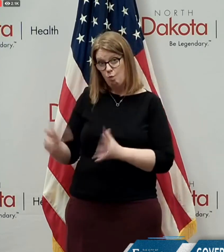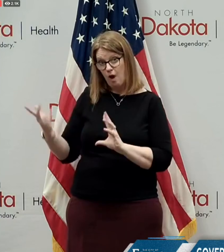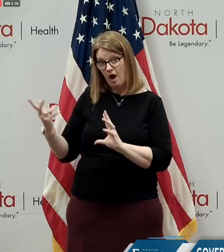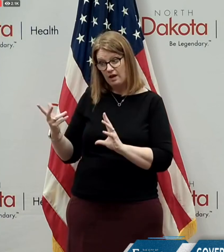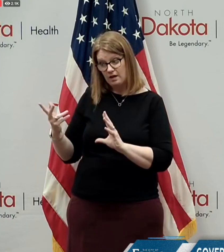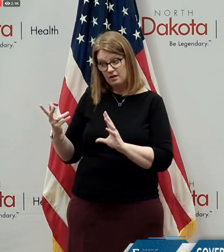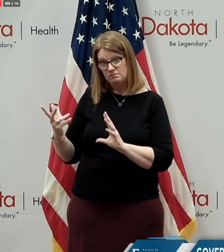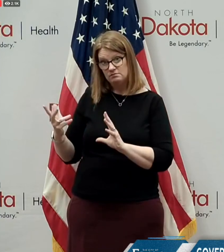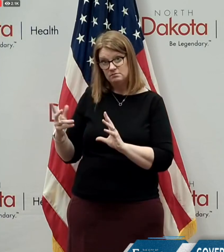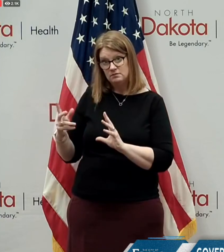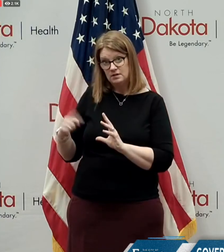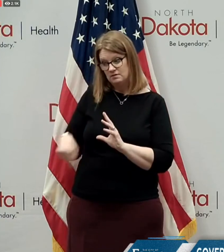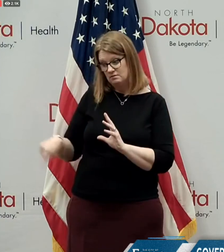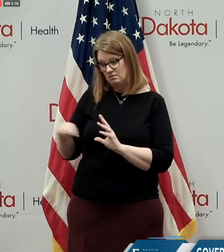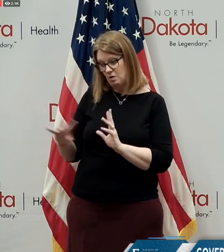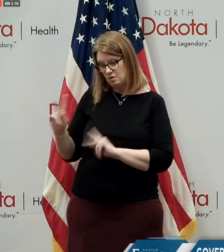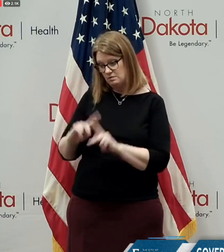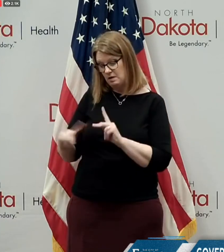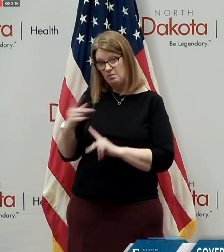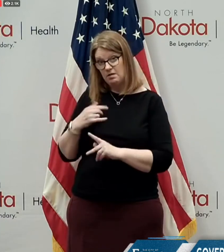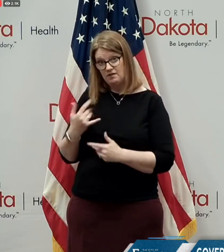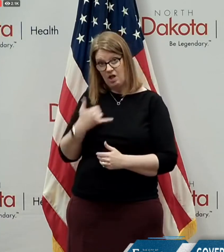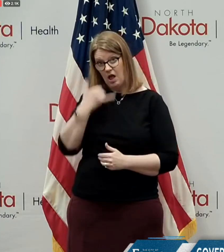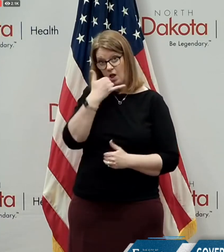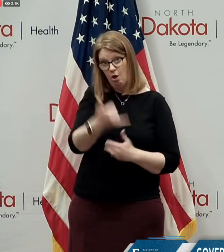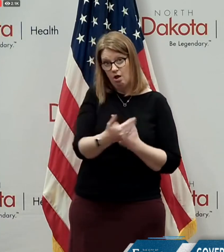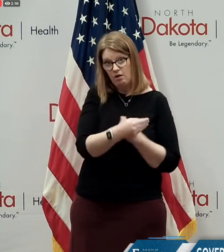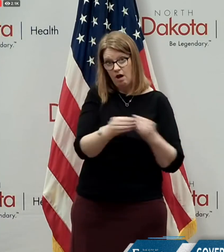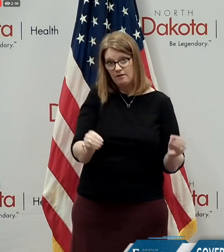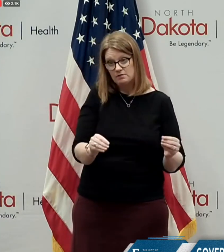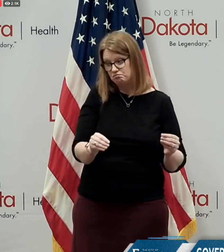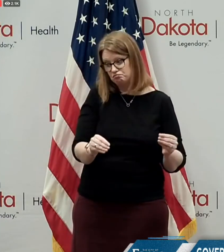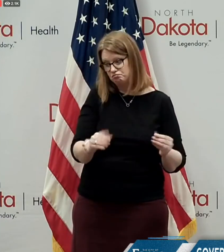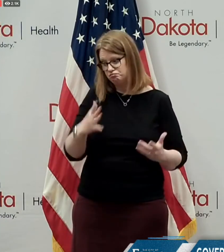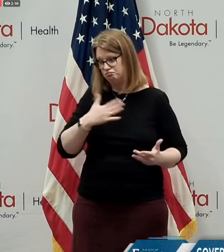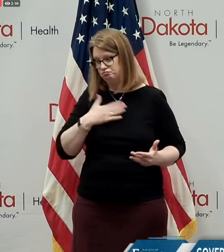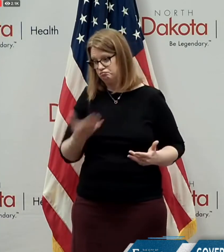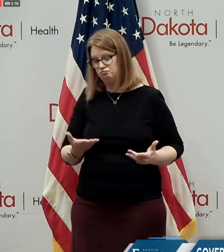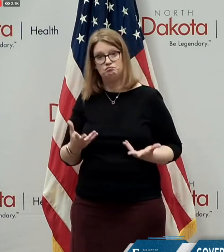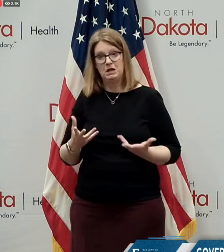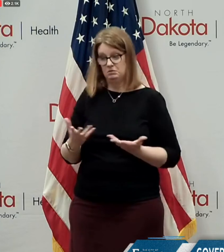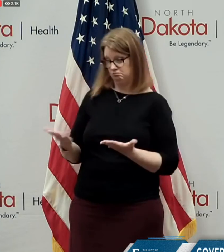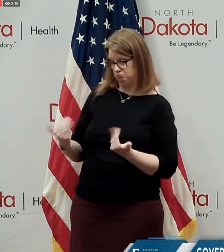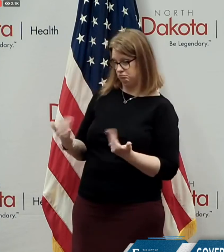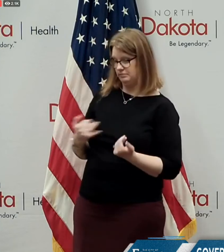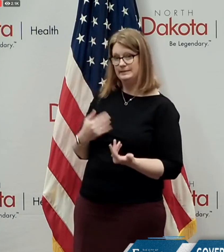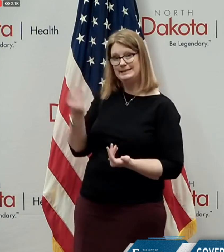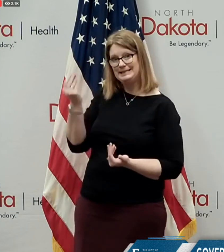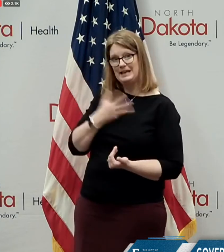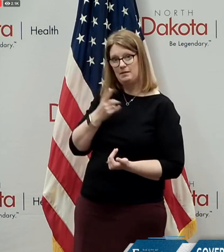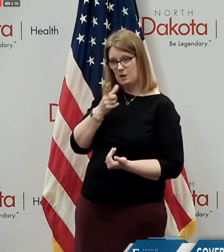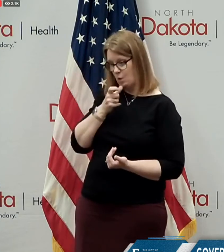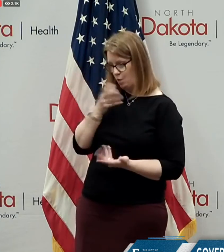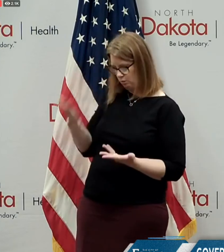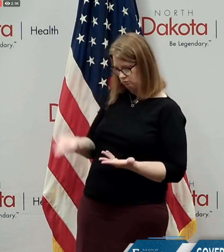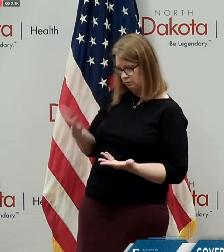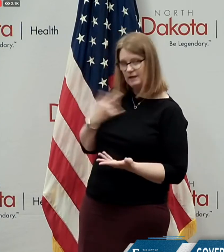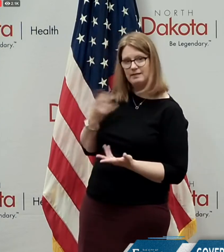them have reached out to our office, but I'll extend that offer again. Happy to talk to them. Just tell us who you are and let's get together and